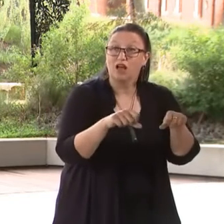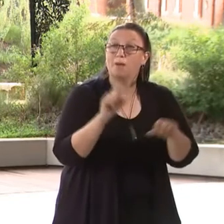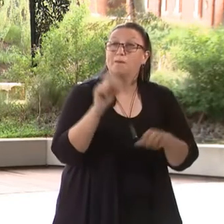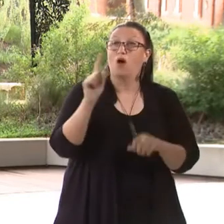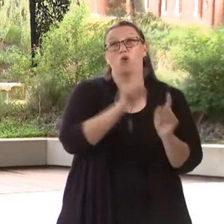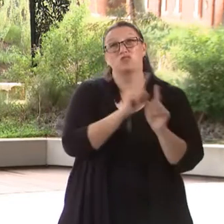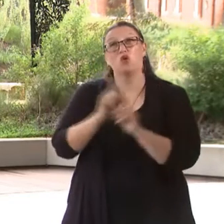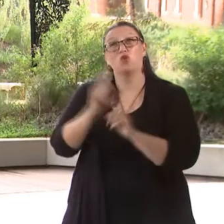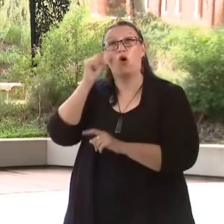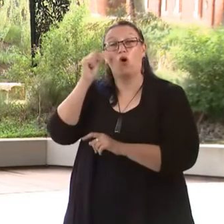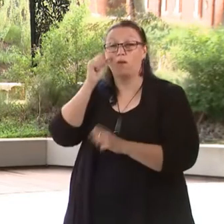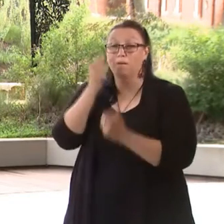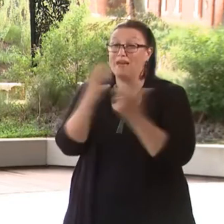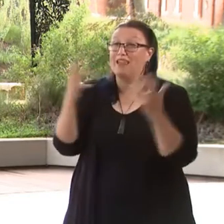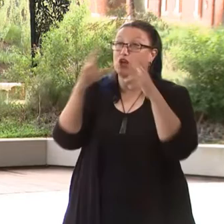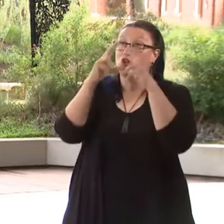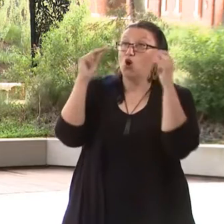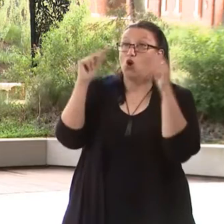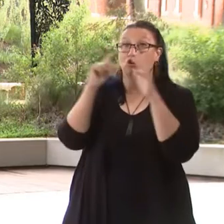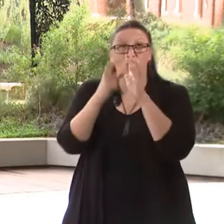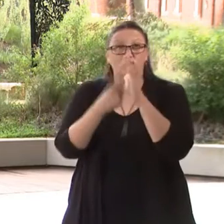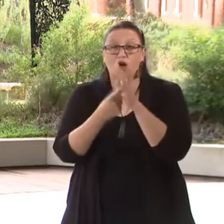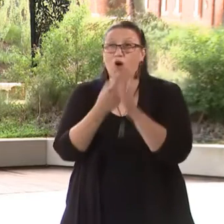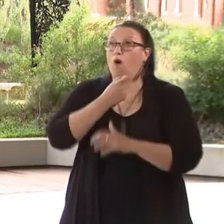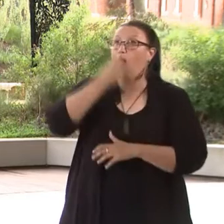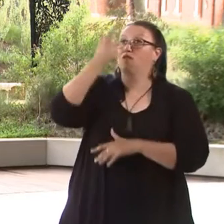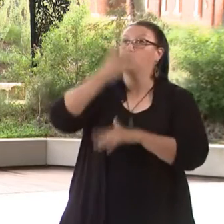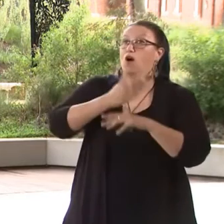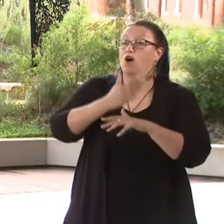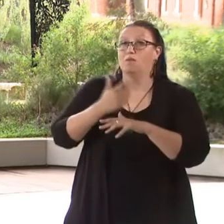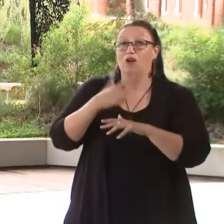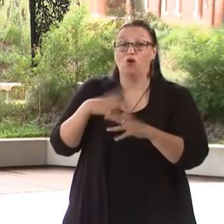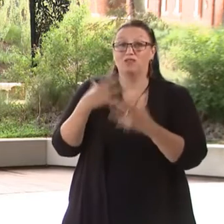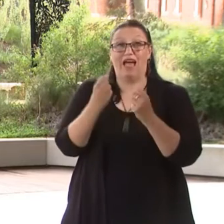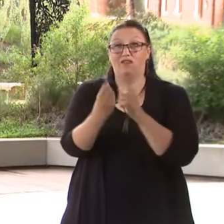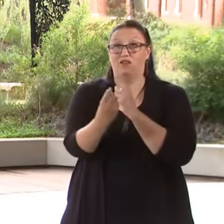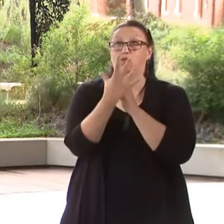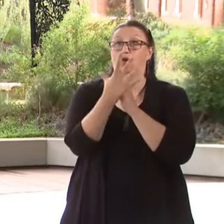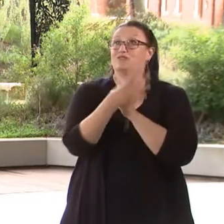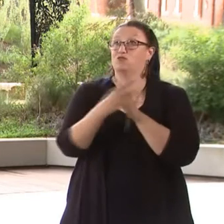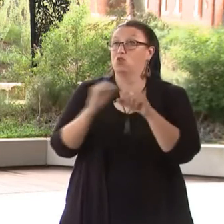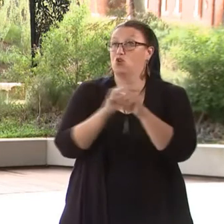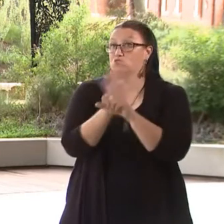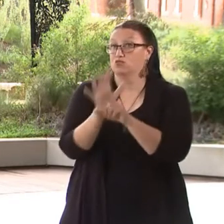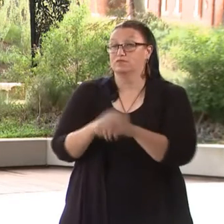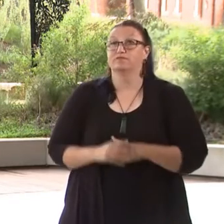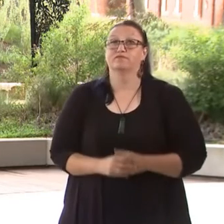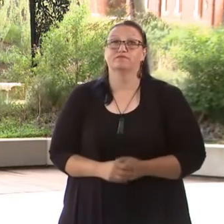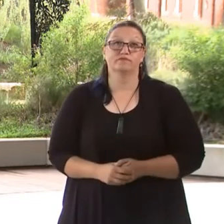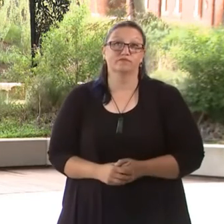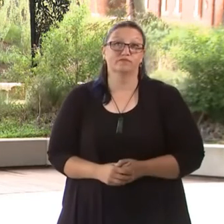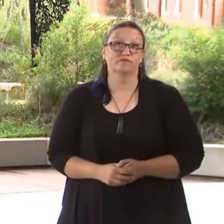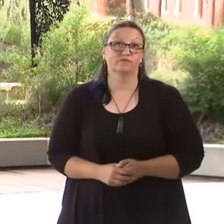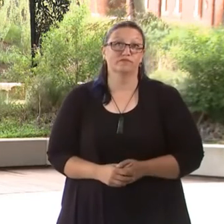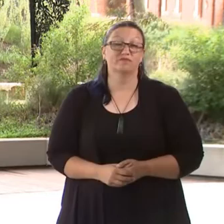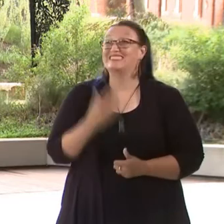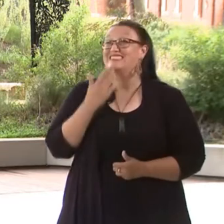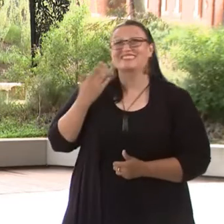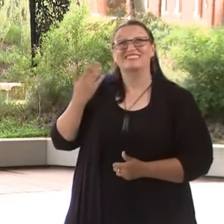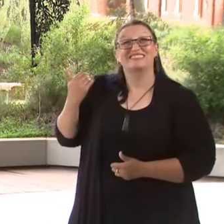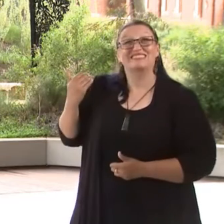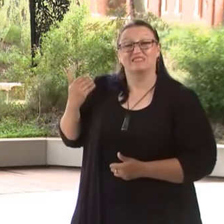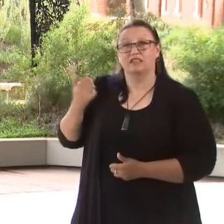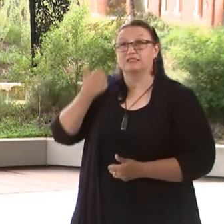signs today, again, we had a furloughed workforce of well over 6,000. Recently, that's now today